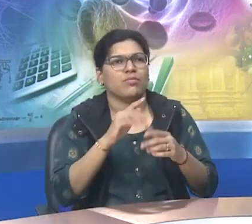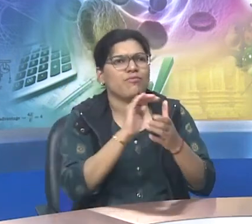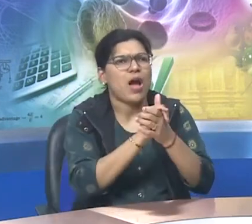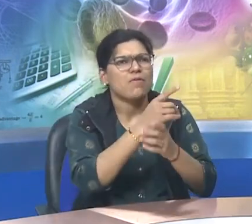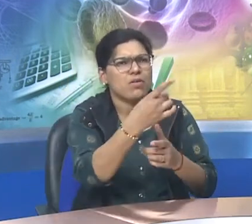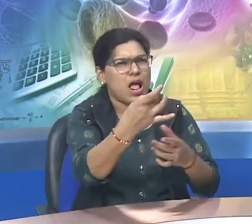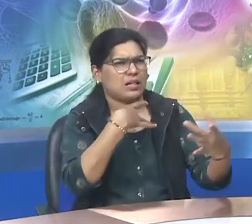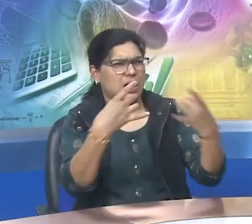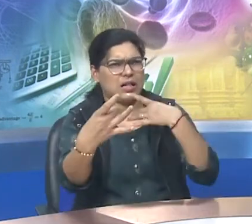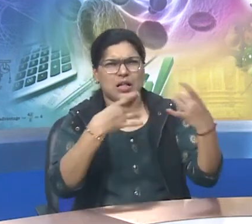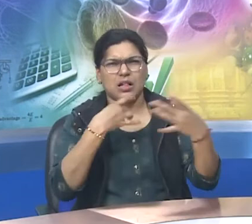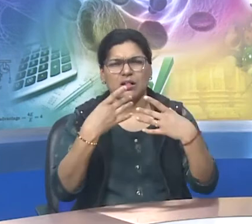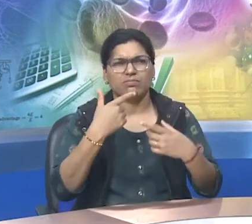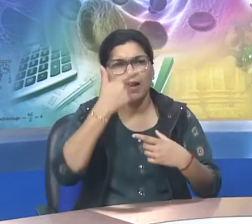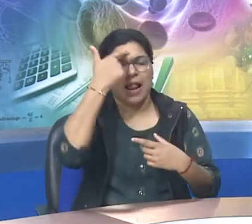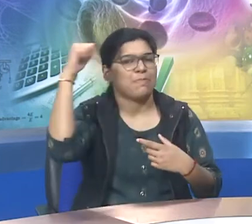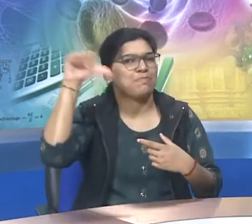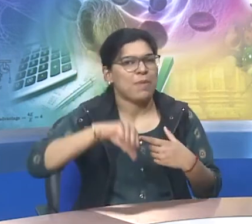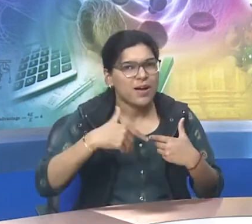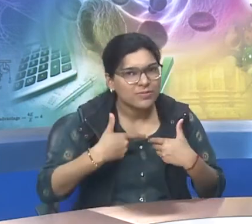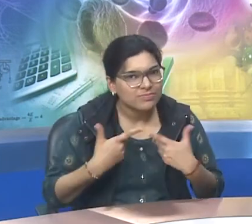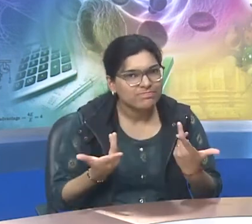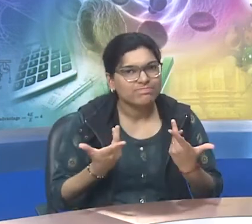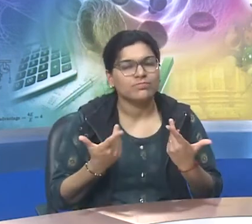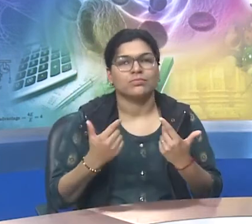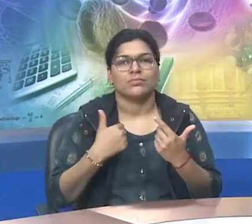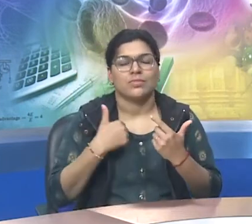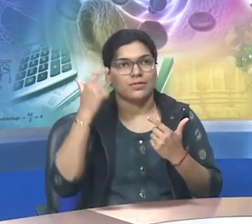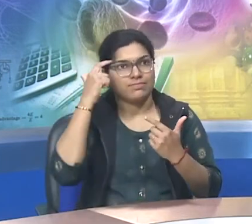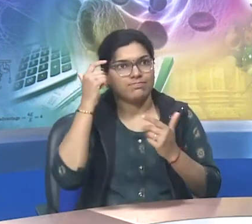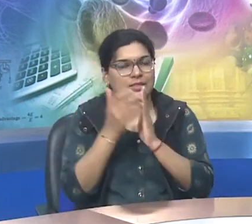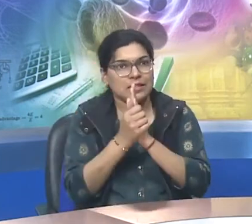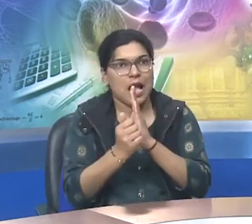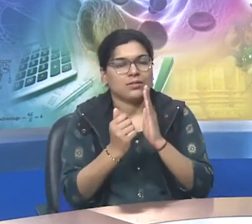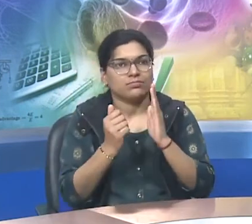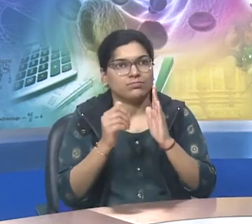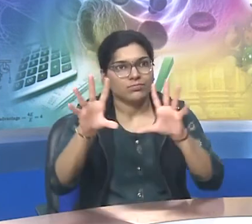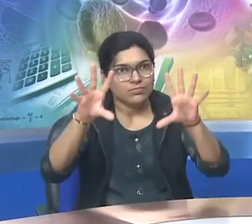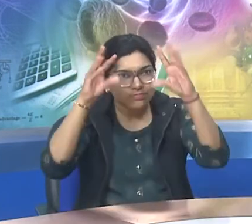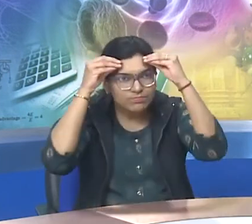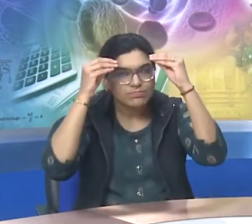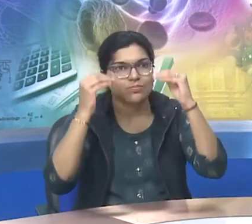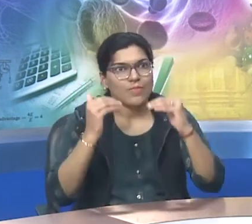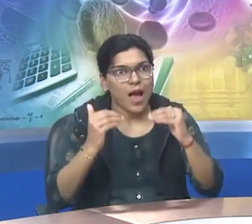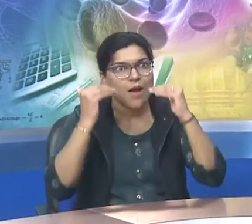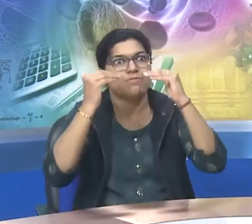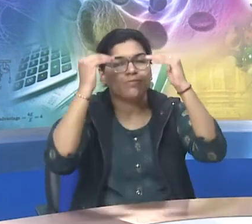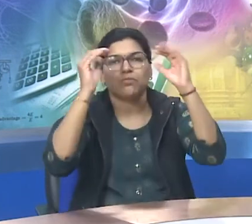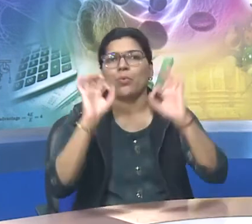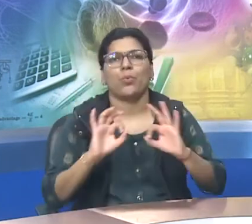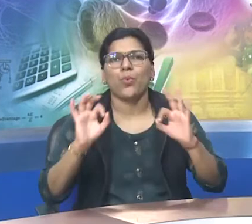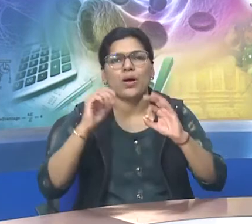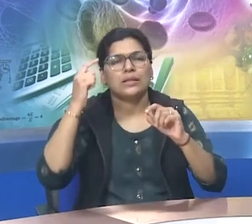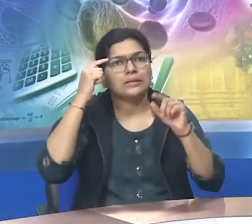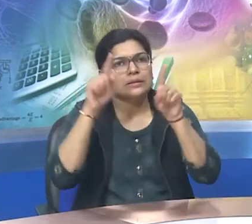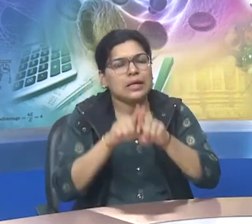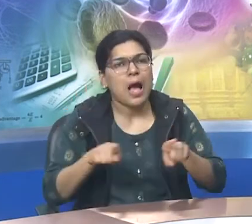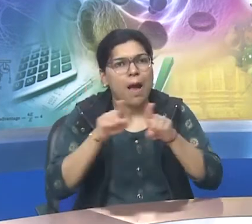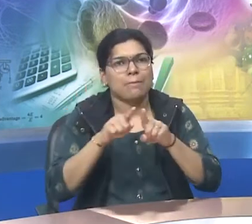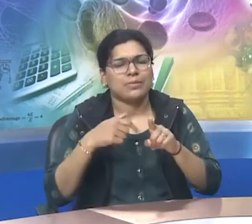So we are unfortunate, we are unlucky. We are not lucky person. So